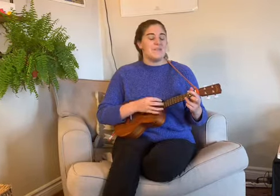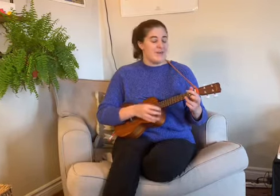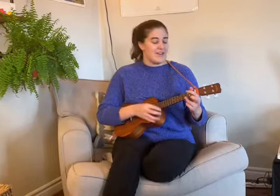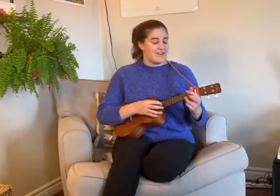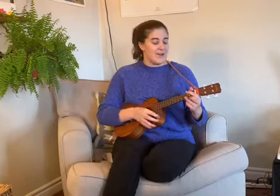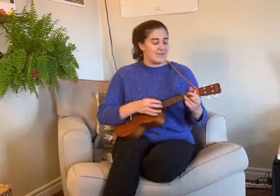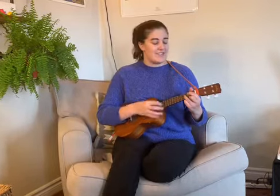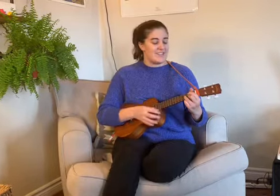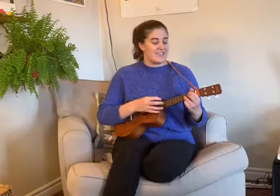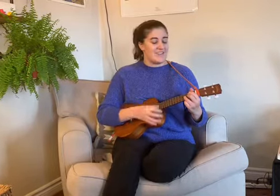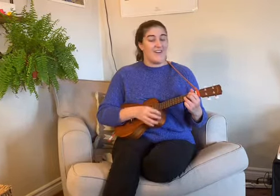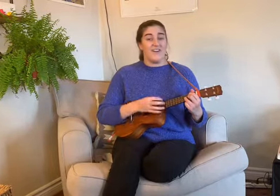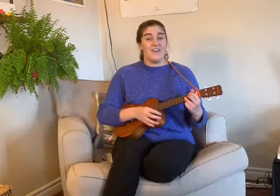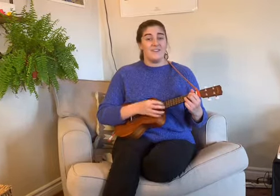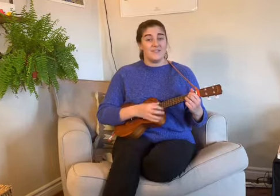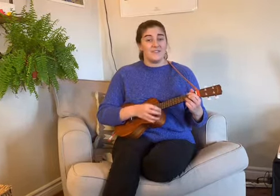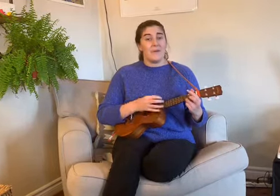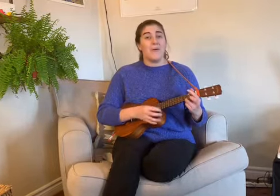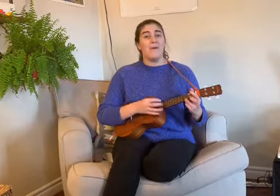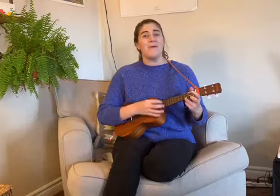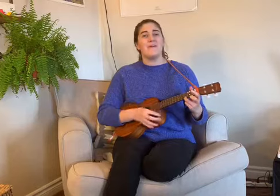everybody grab a seat on the floor.